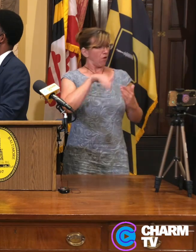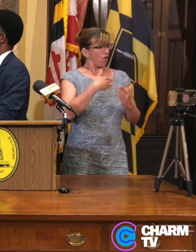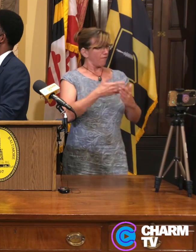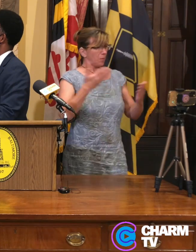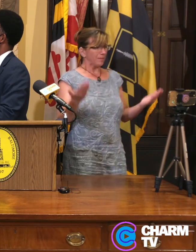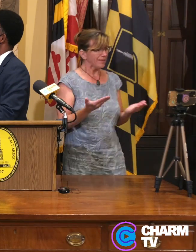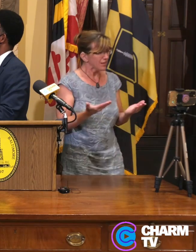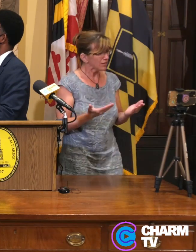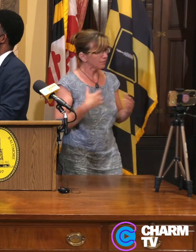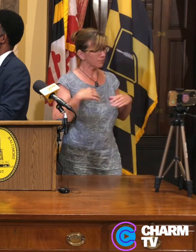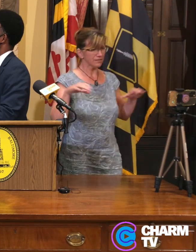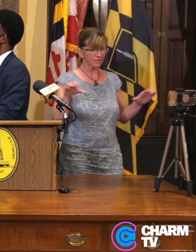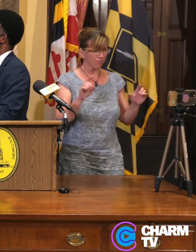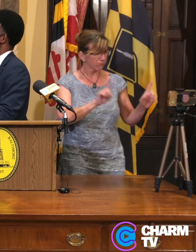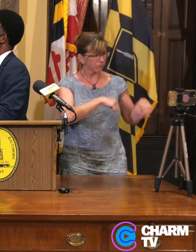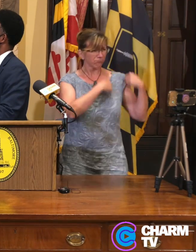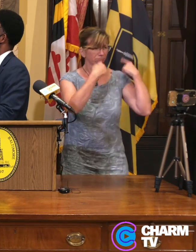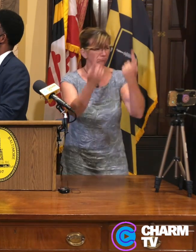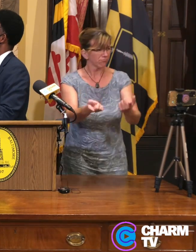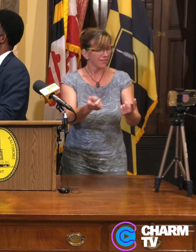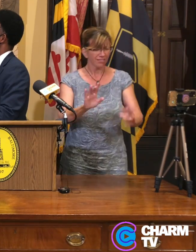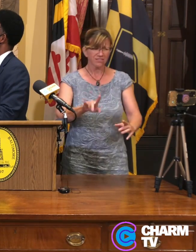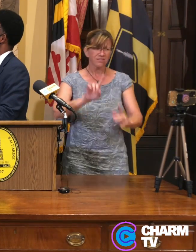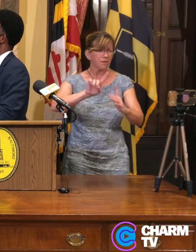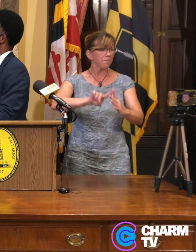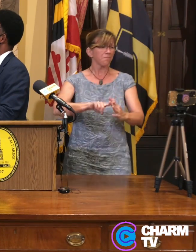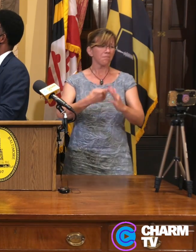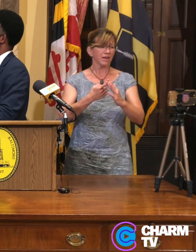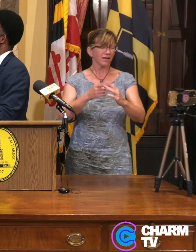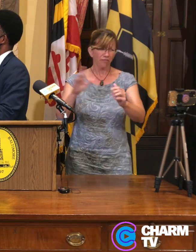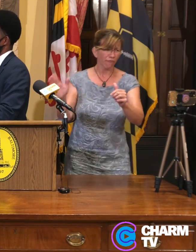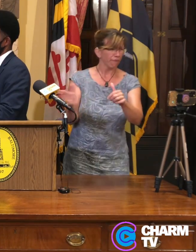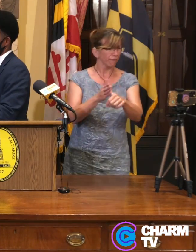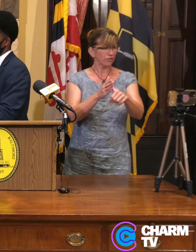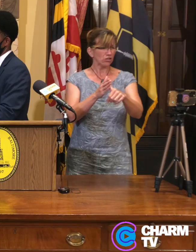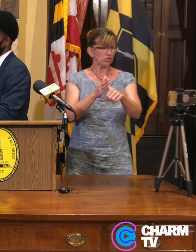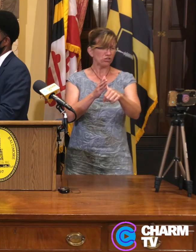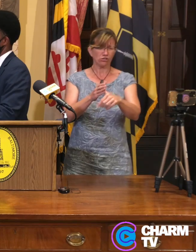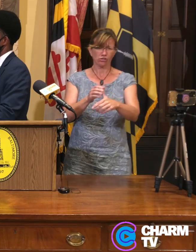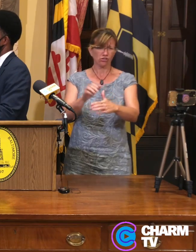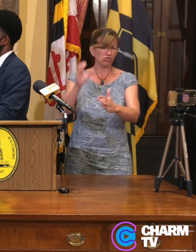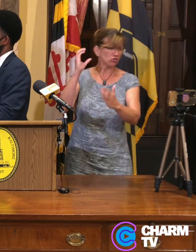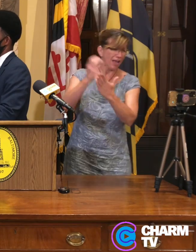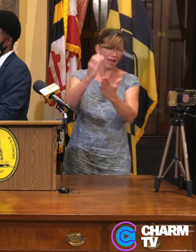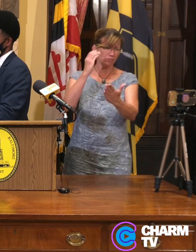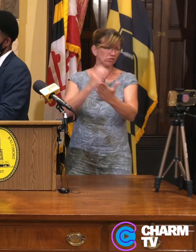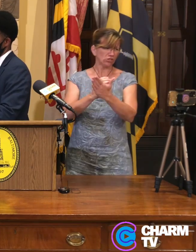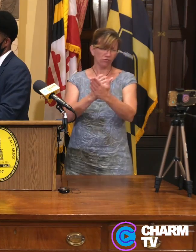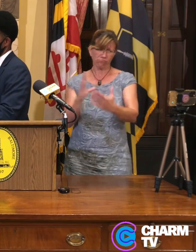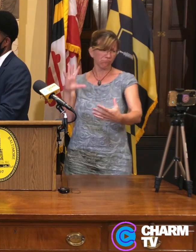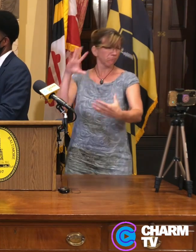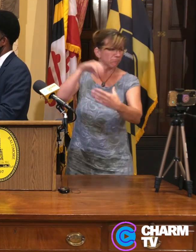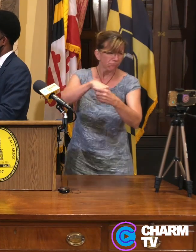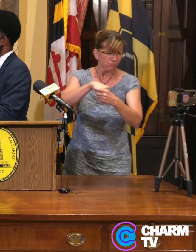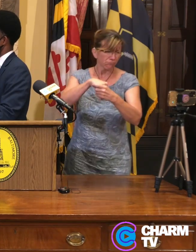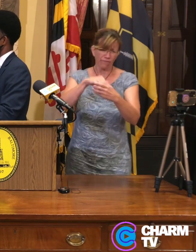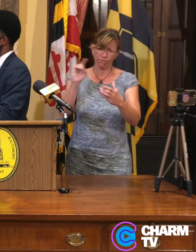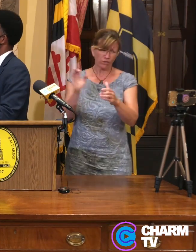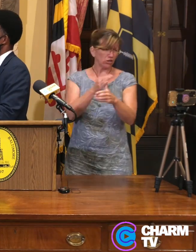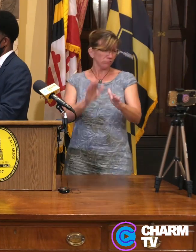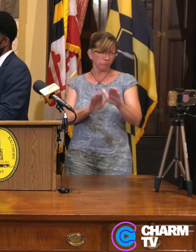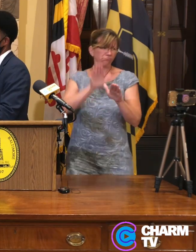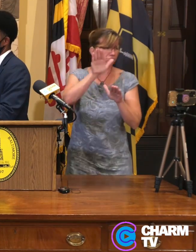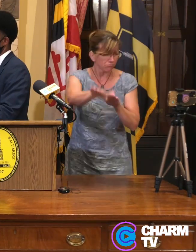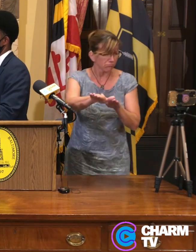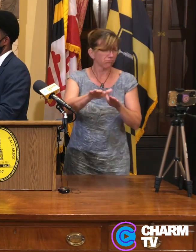is the beginning of a first important chapter, and I'm pleased and honored to be here today because we knew that it needed to be codified,